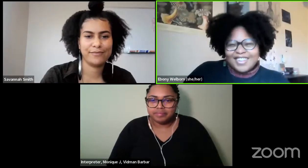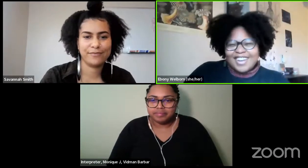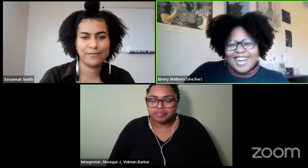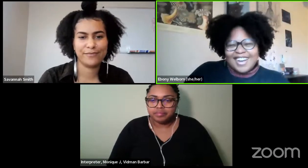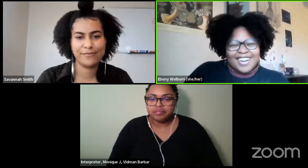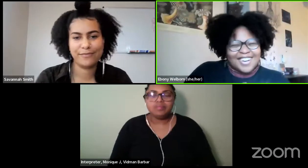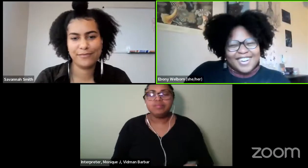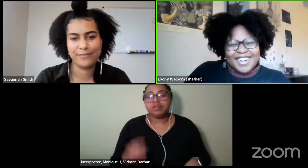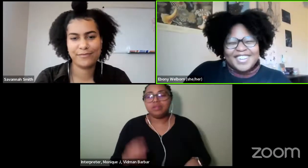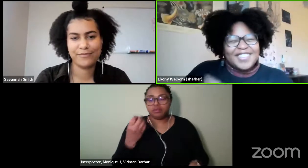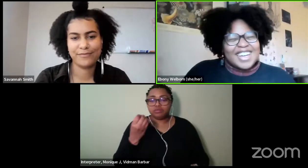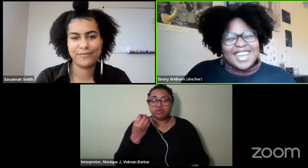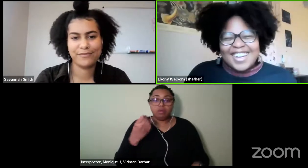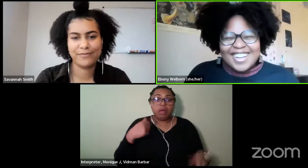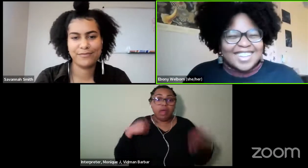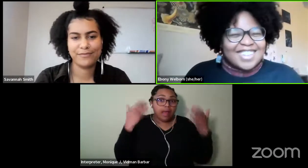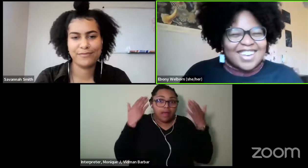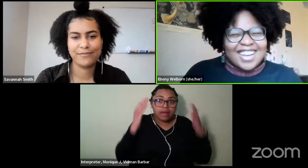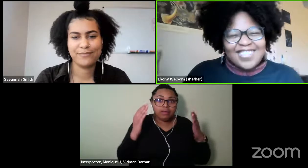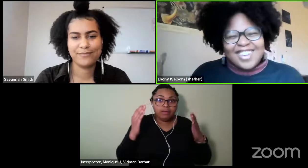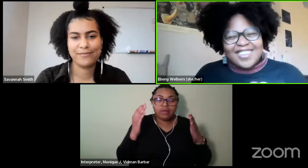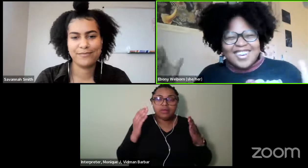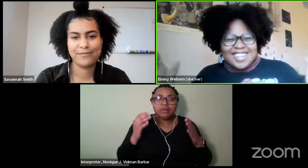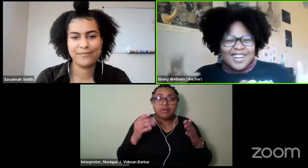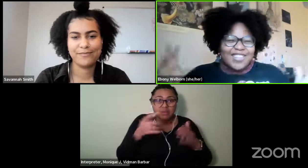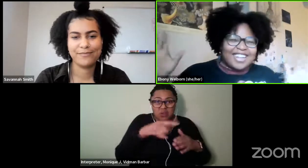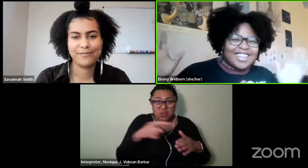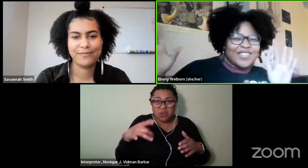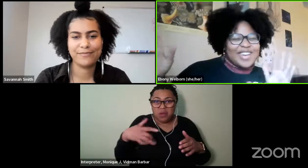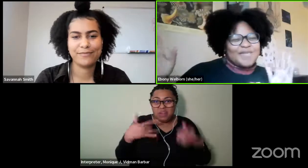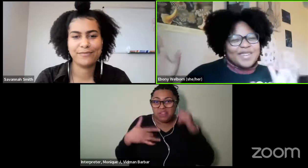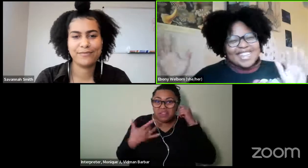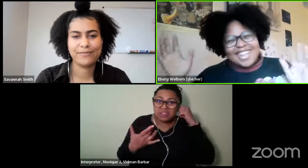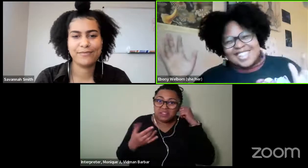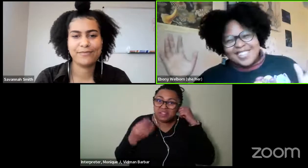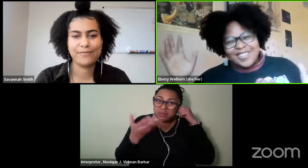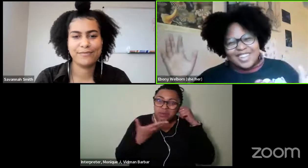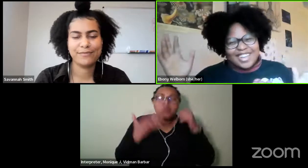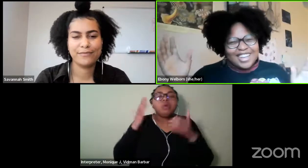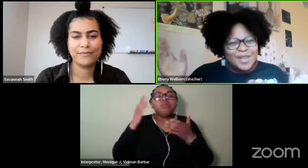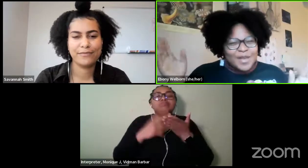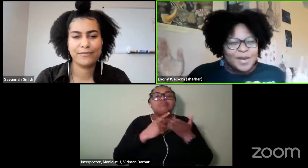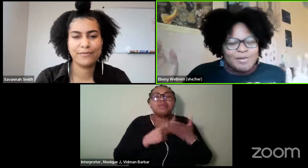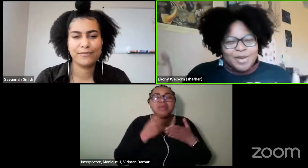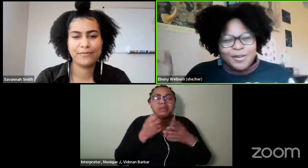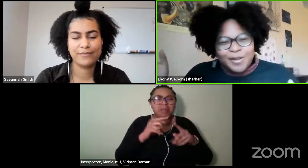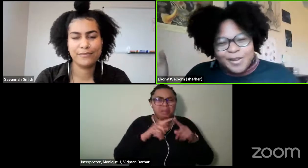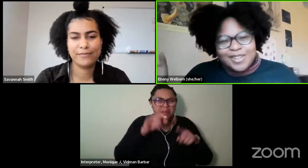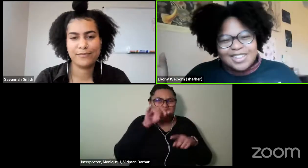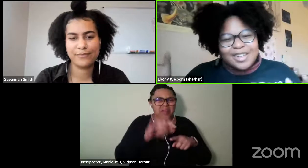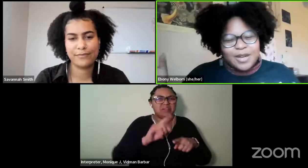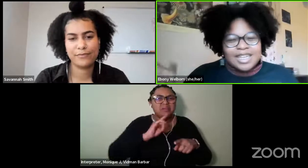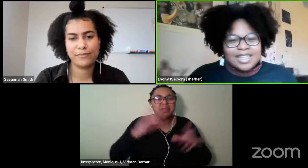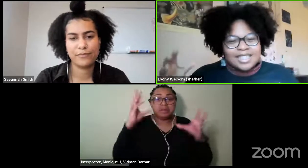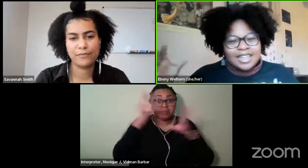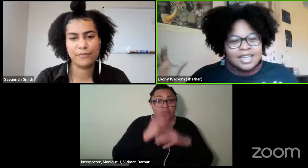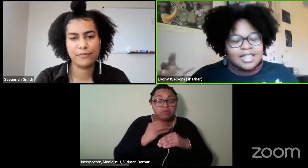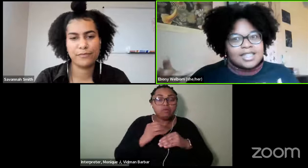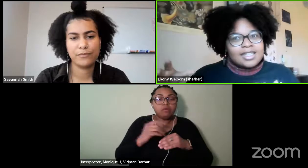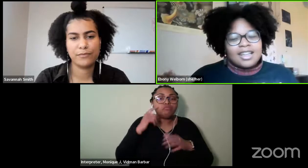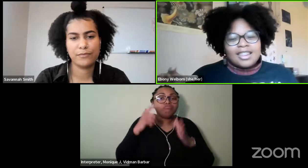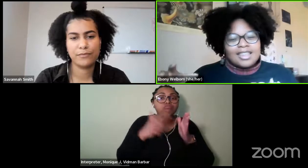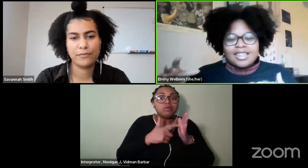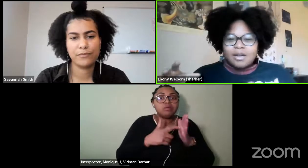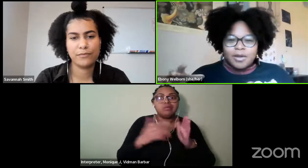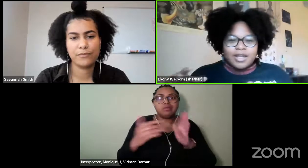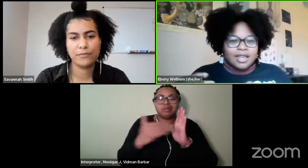And so I don't know about y'all. You're gonna tell me how you feel. We're gonna talk about it a little bit, but that is just really beautiful to witness. And again,